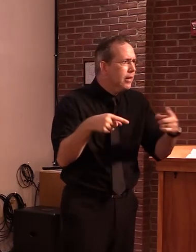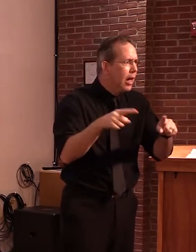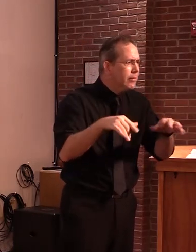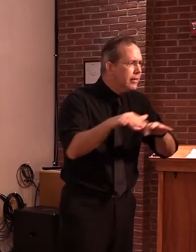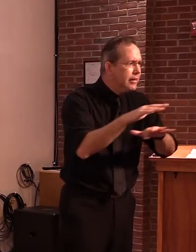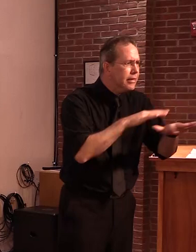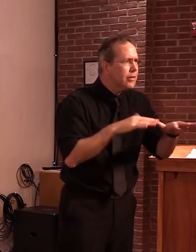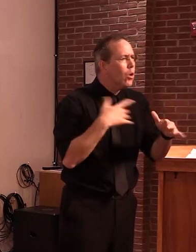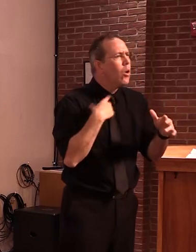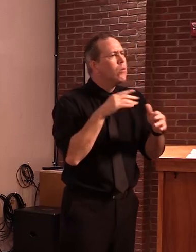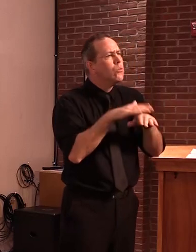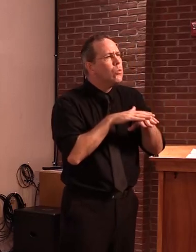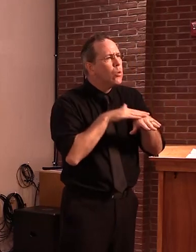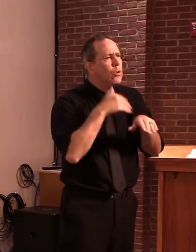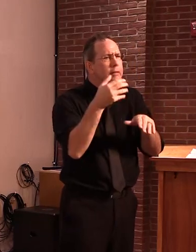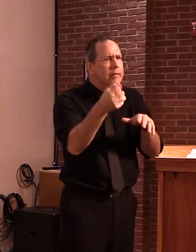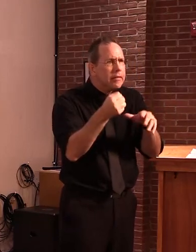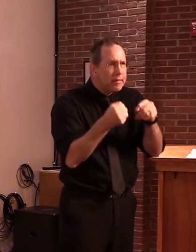important.